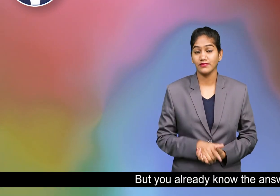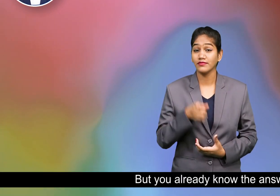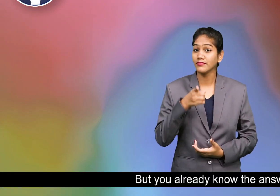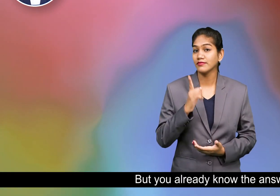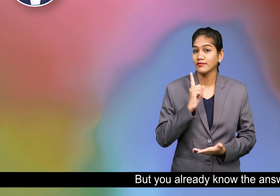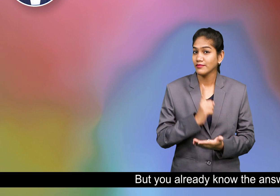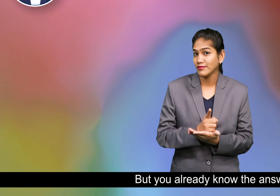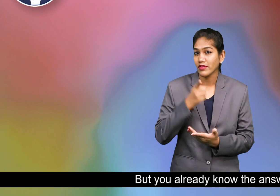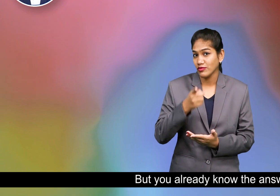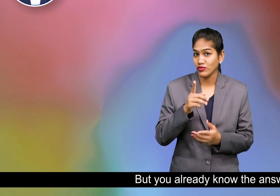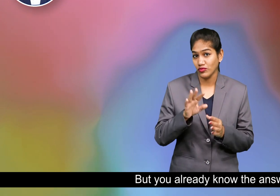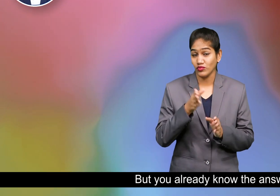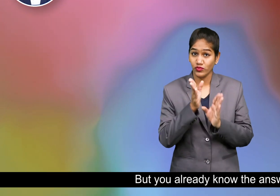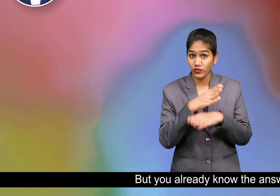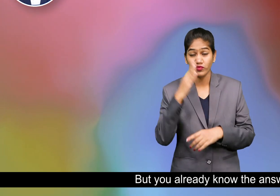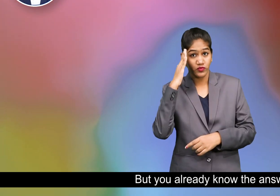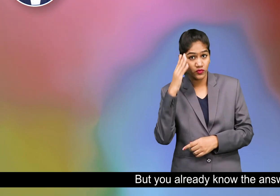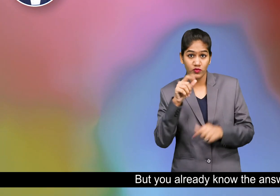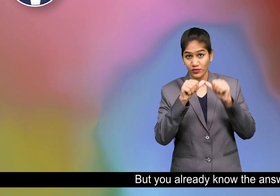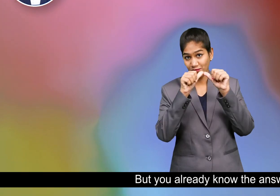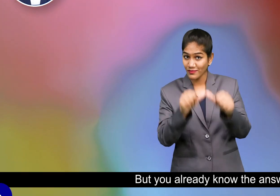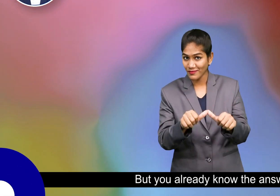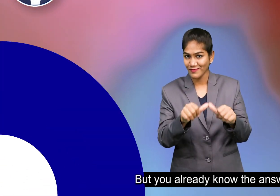But you already know the answer.